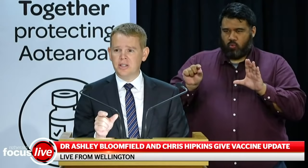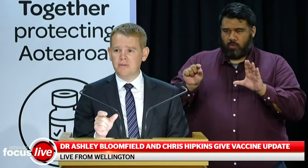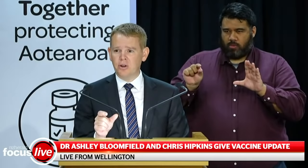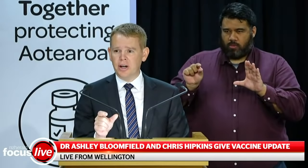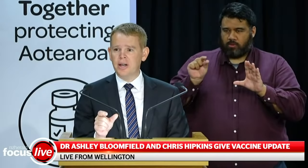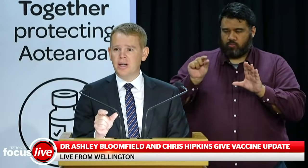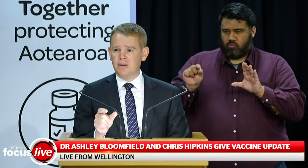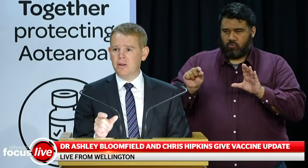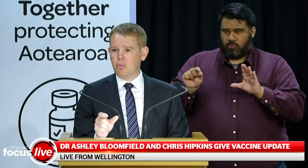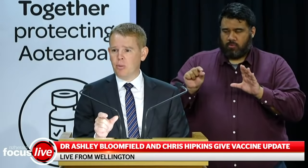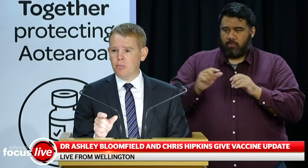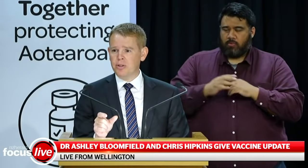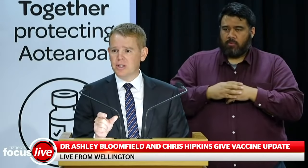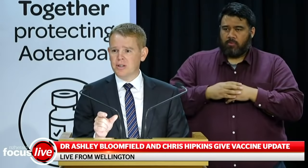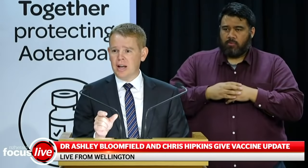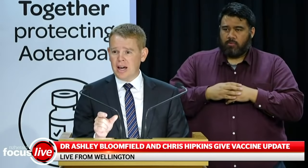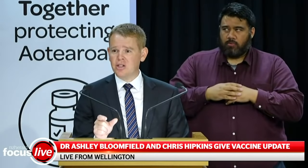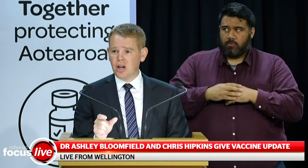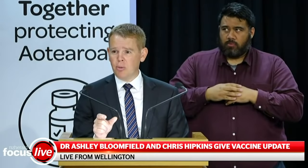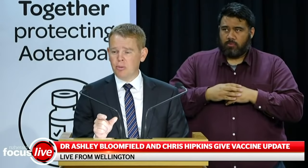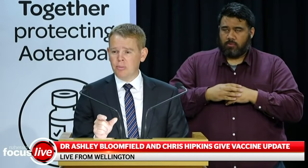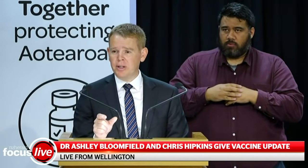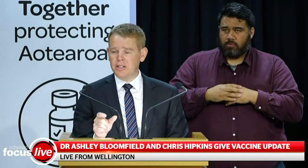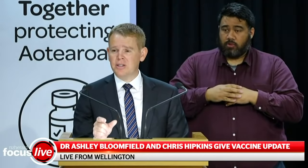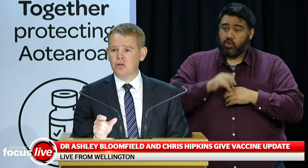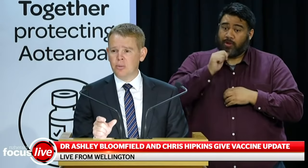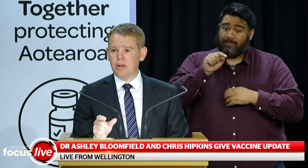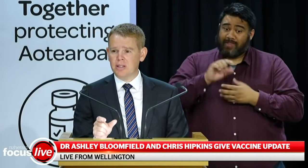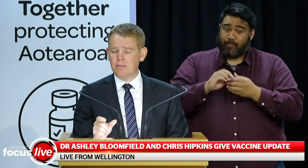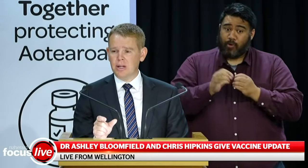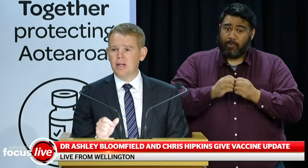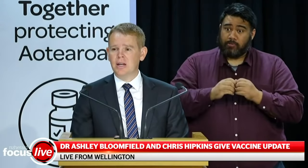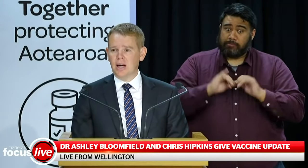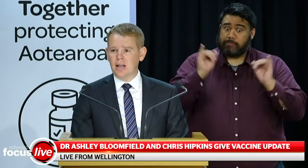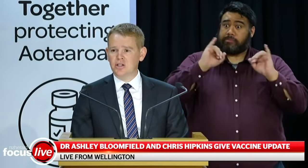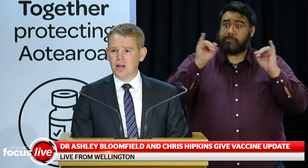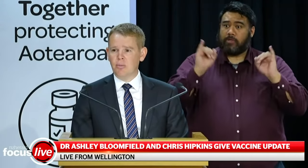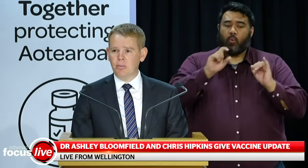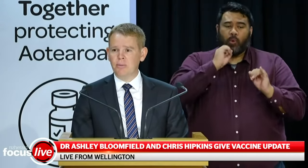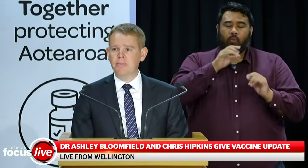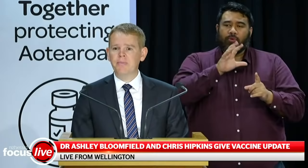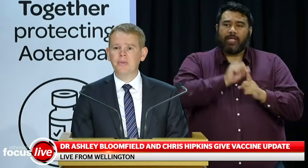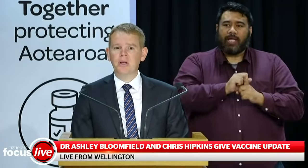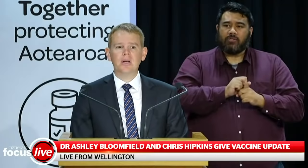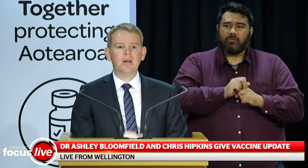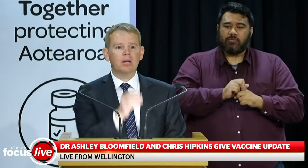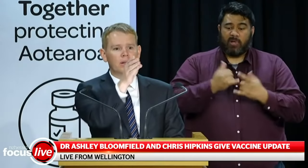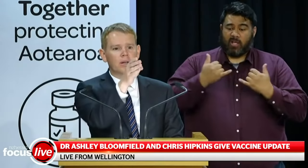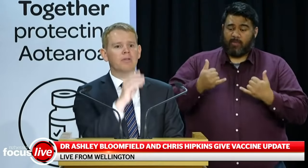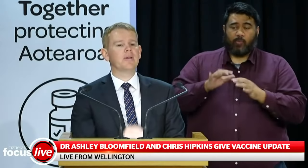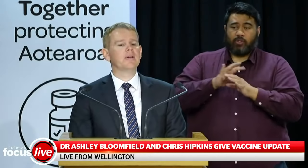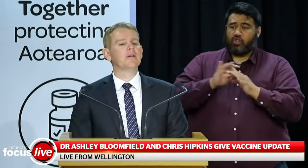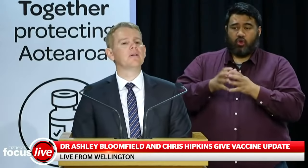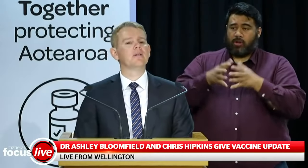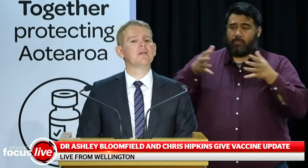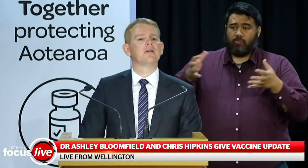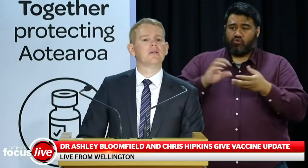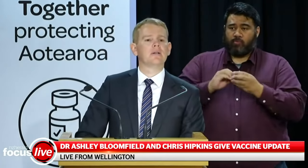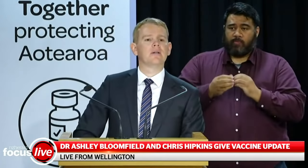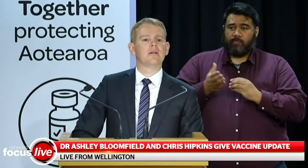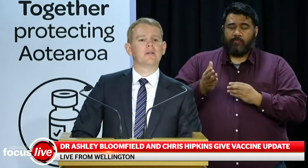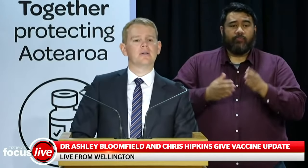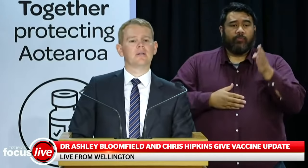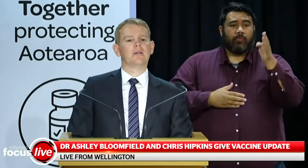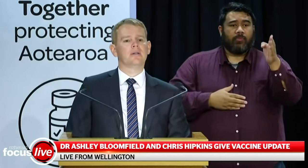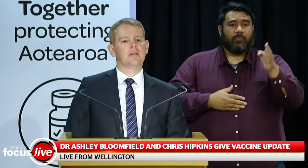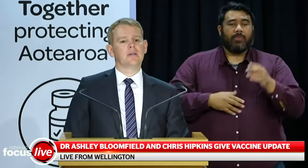certainly identify if the problem was a large-scale problem, and it does not appear to be a large-scale problem. On the